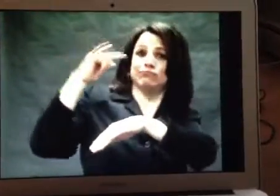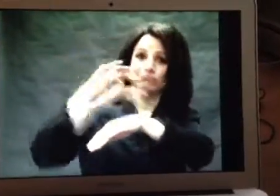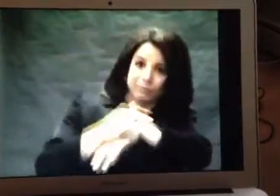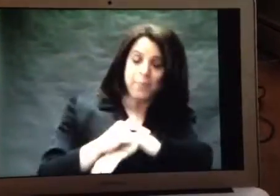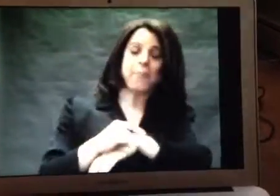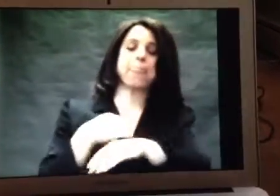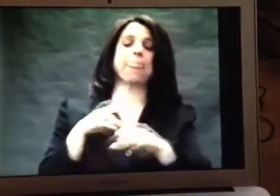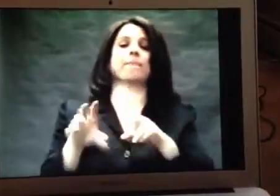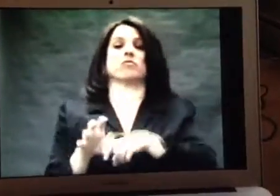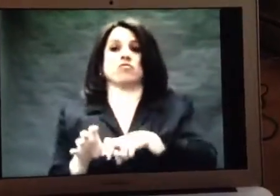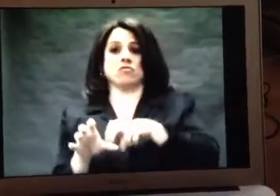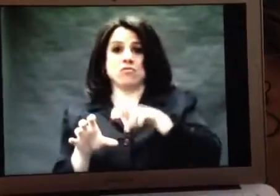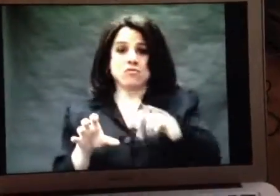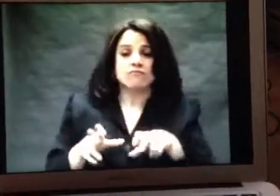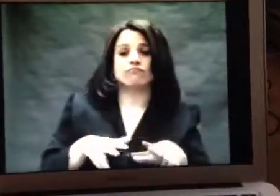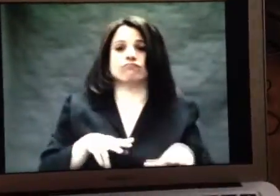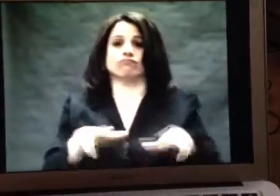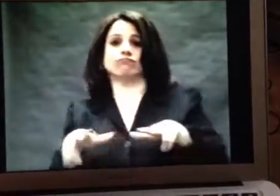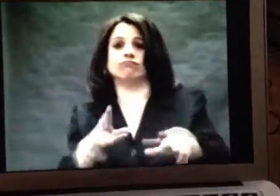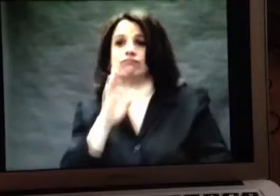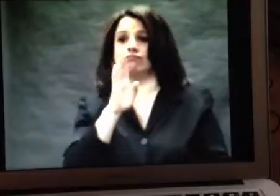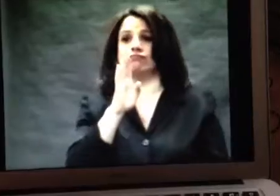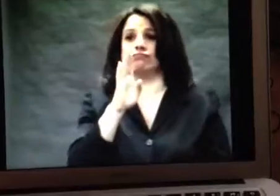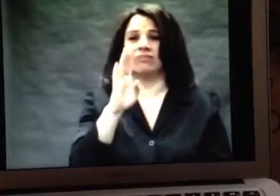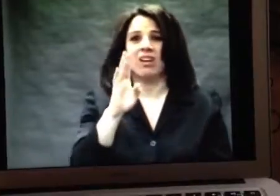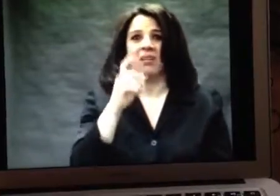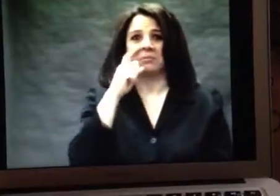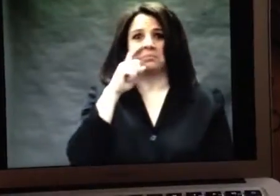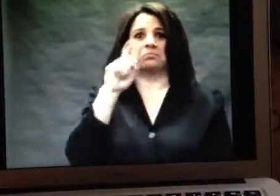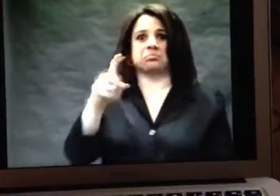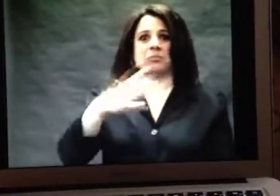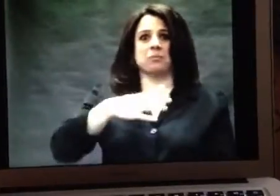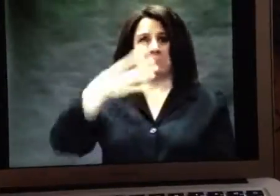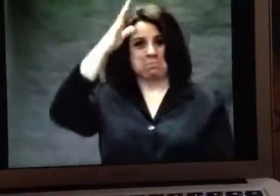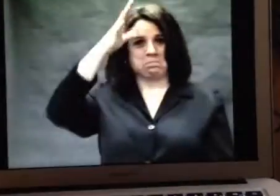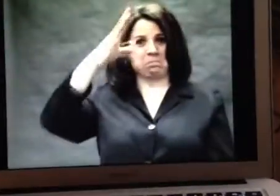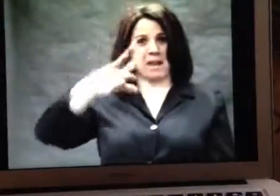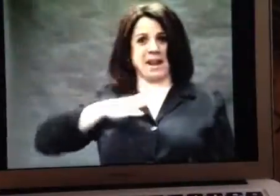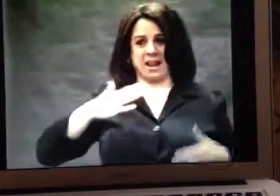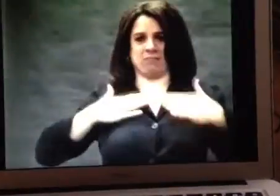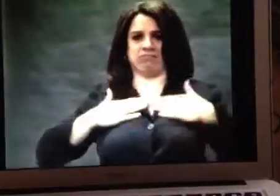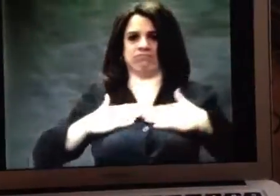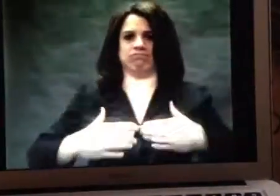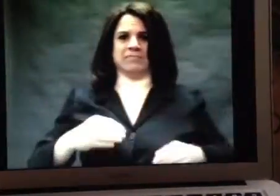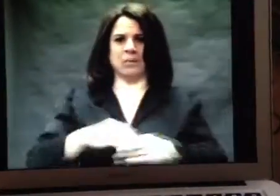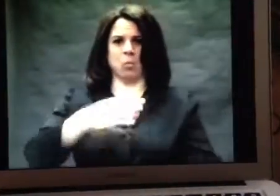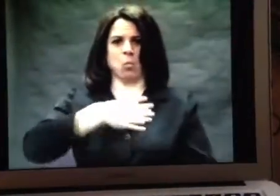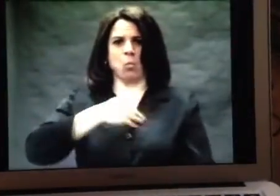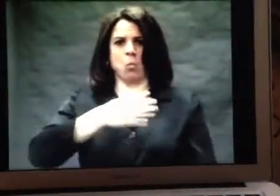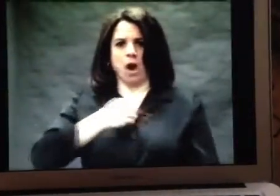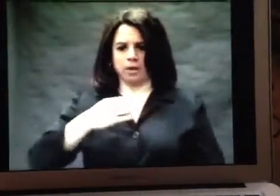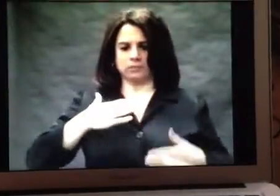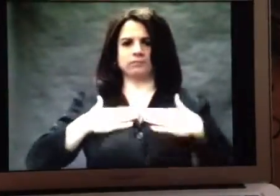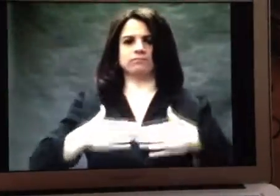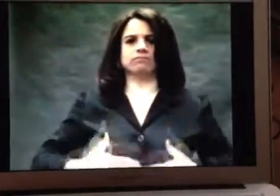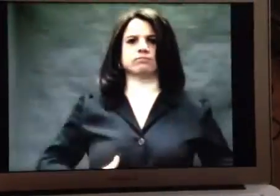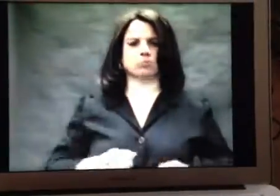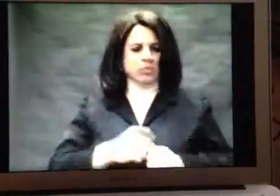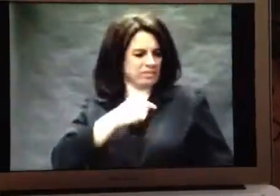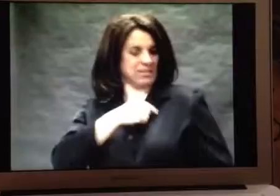it off. So we landed, I got out of my seat and was filing off the plane, and then a man who was dressed in all